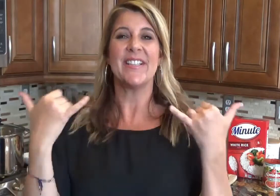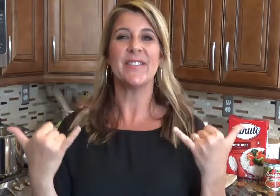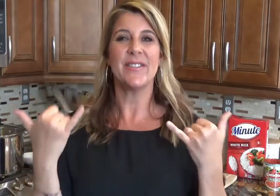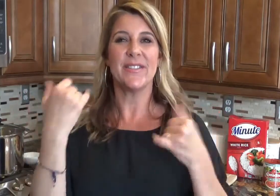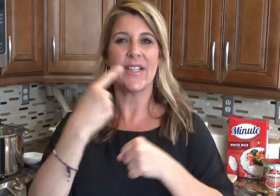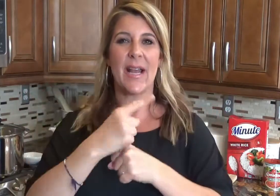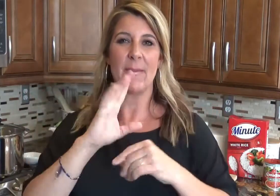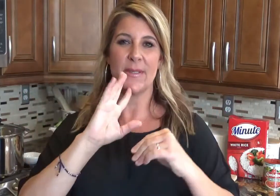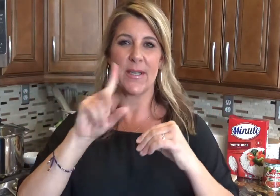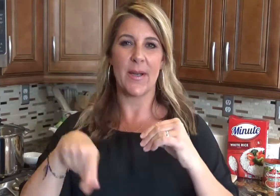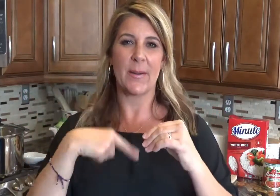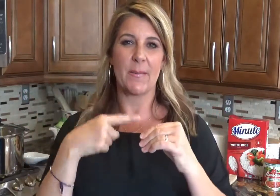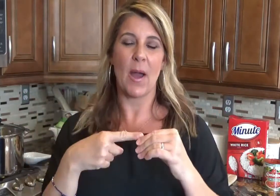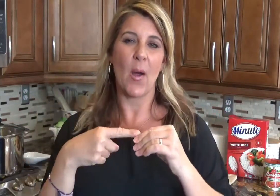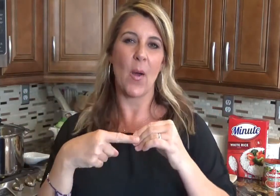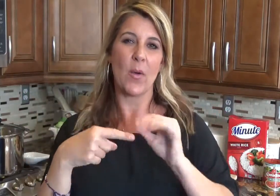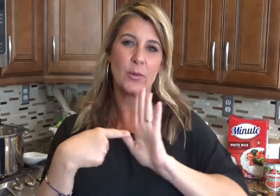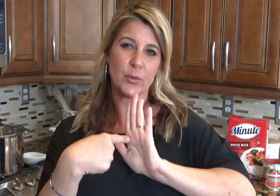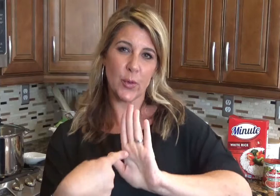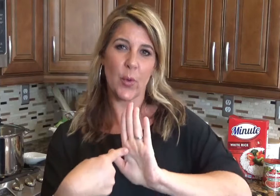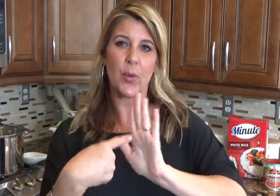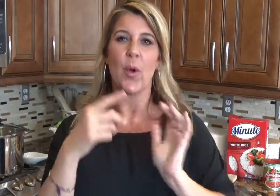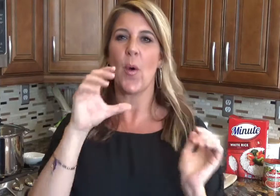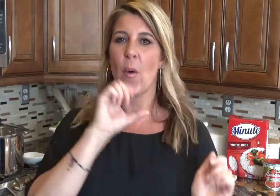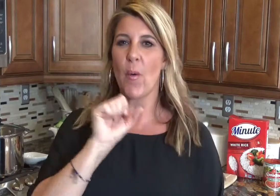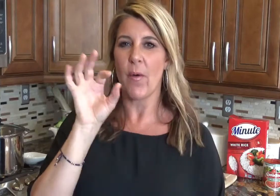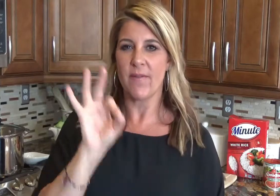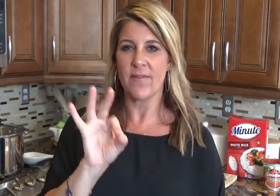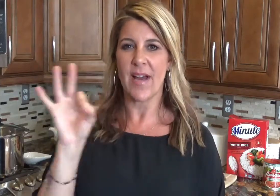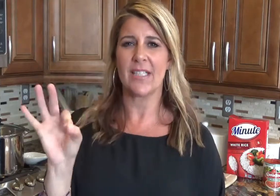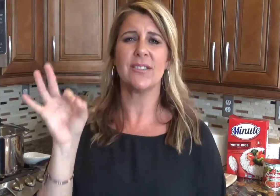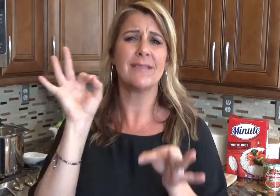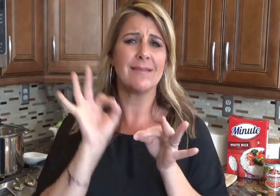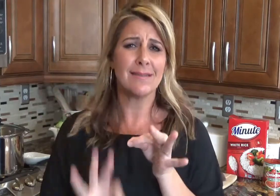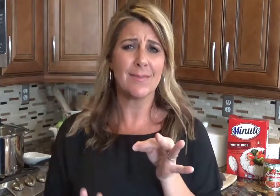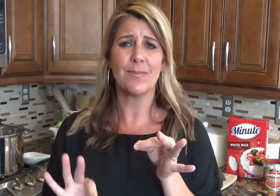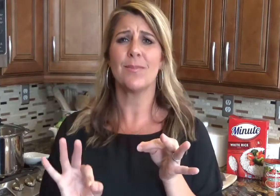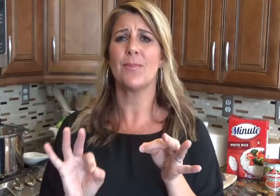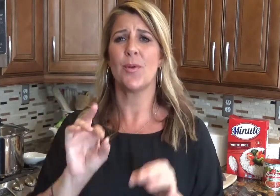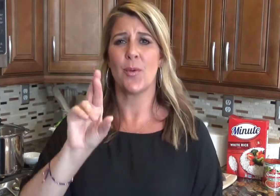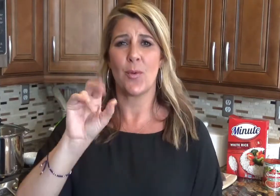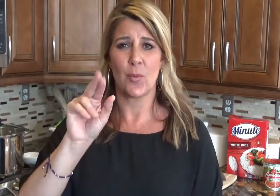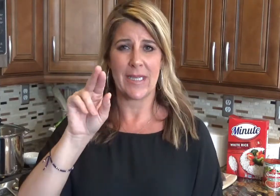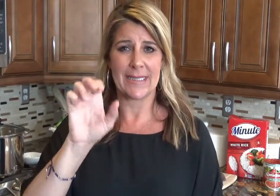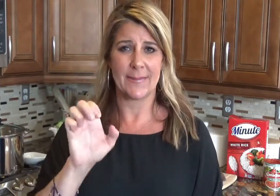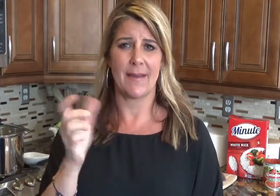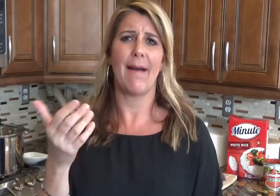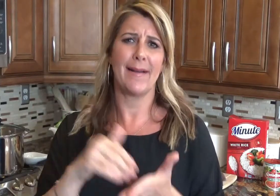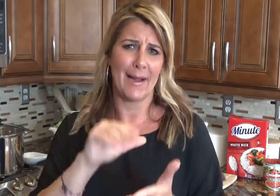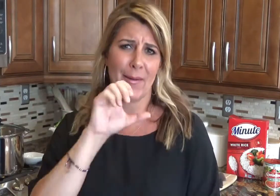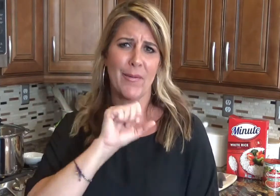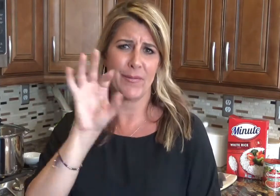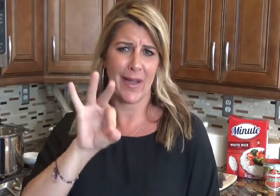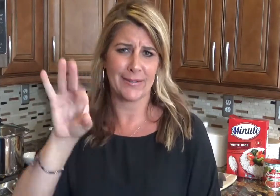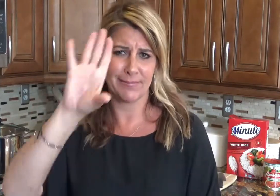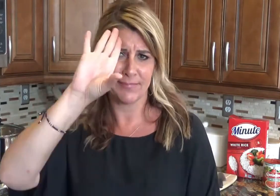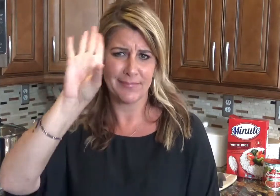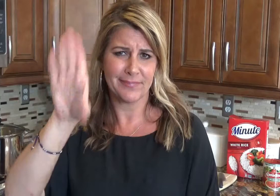Thanks for joining. Today I'm going to be talking about and showing you an old-fashioned recipe, super simple recipe. I know,